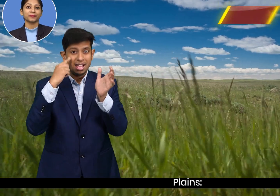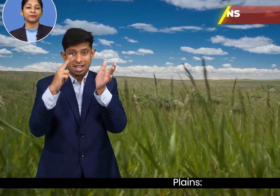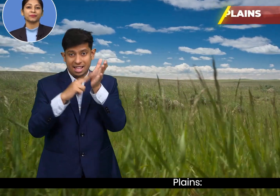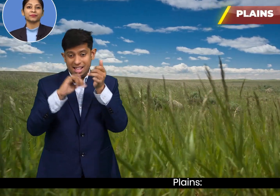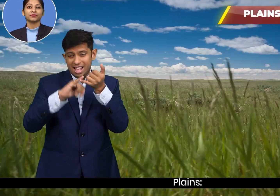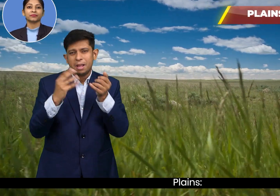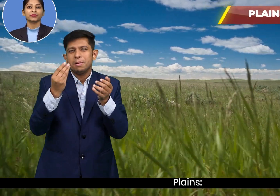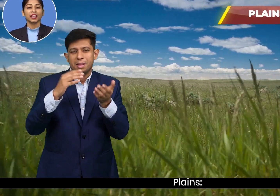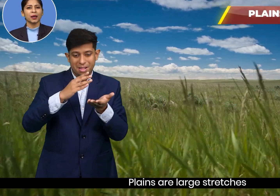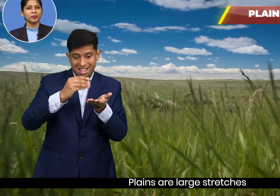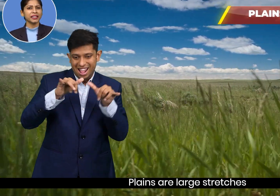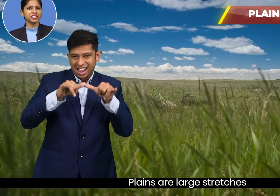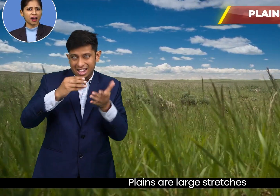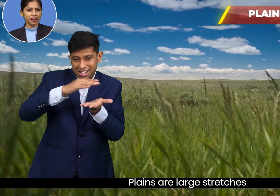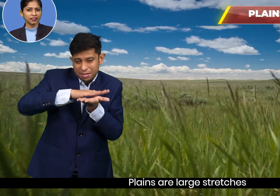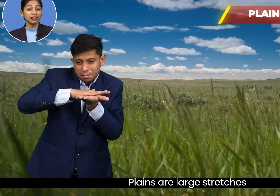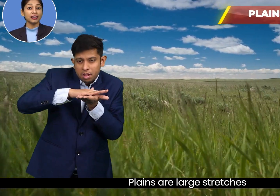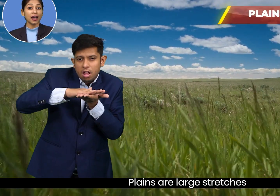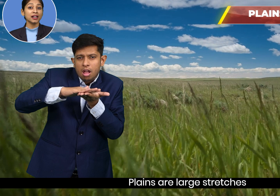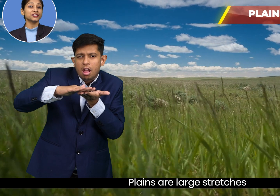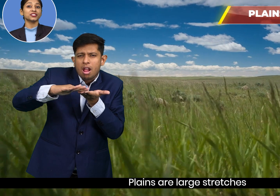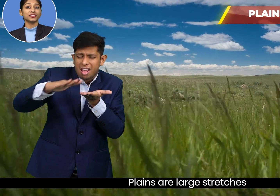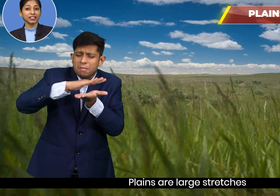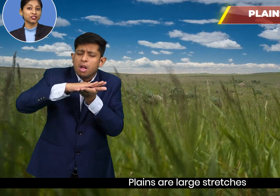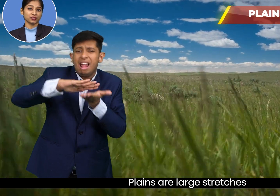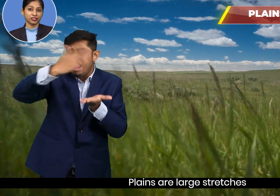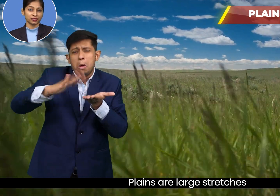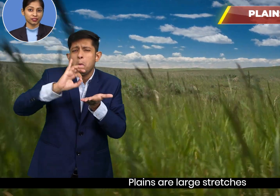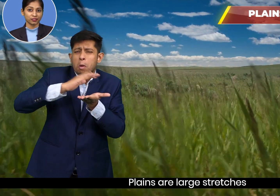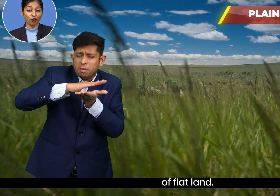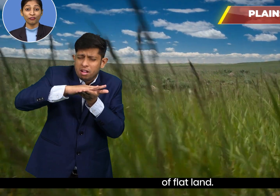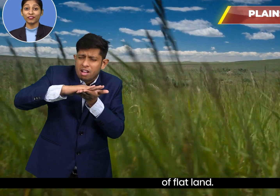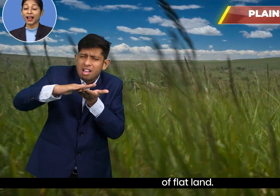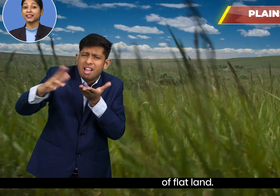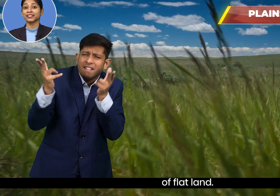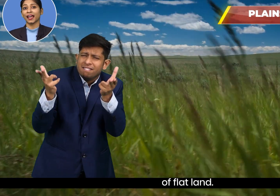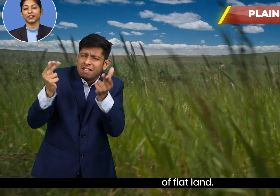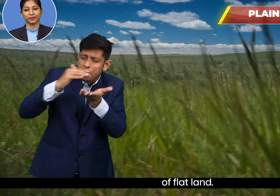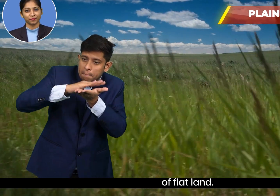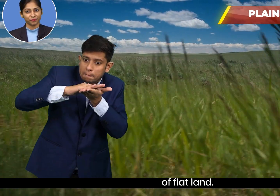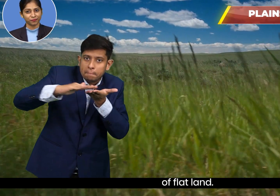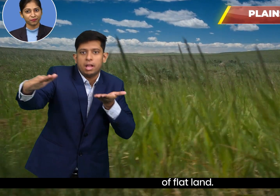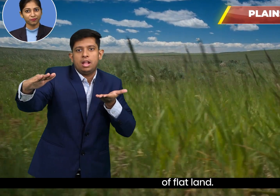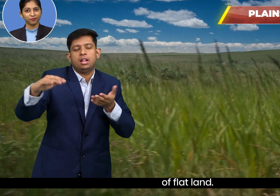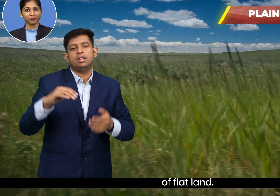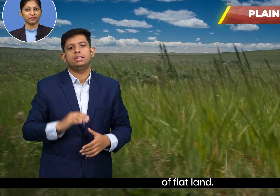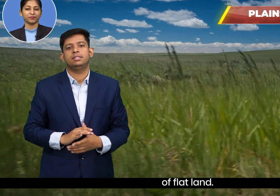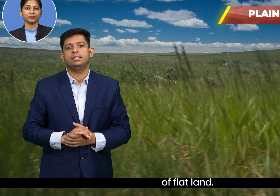Plains. Plains are large stretches of flat land.